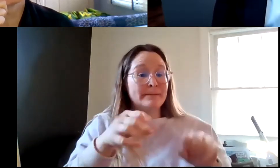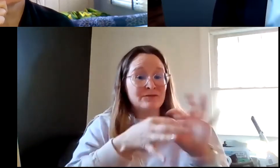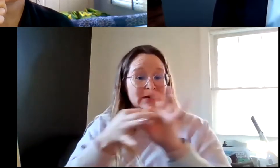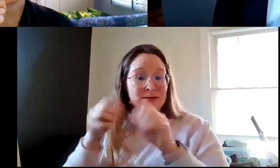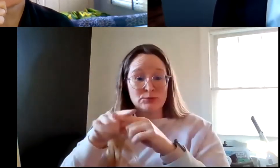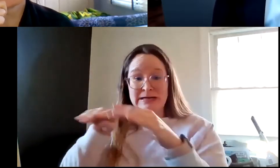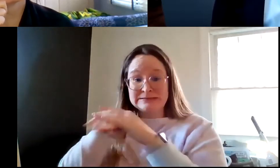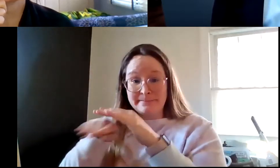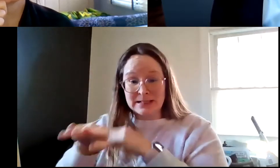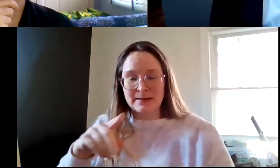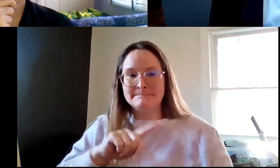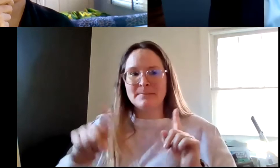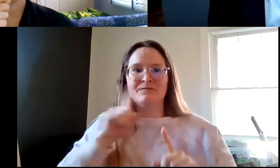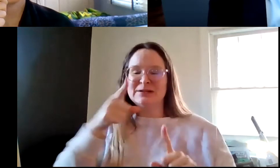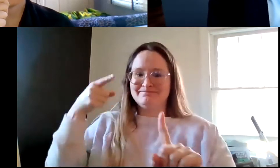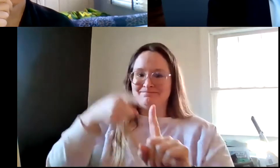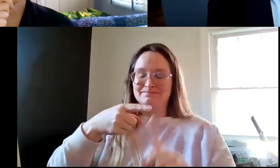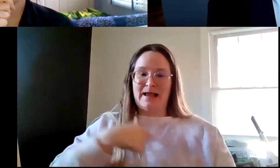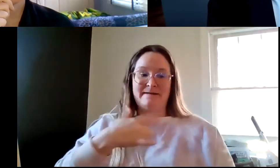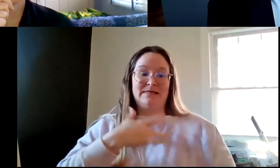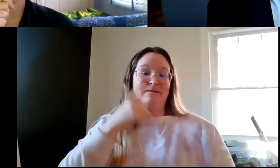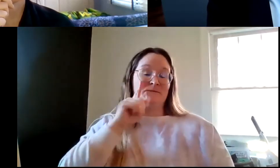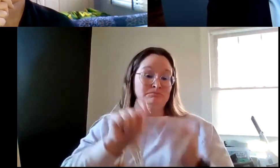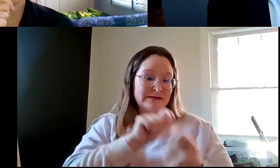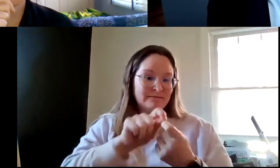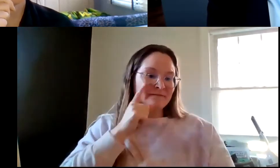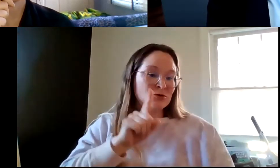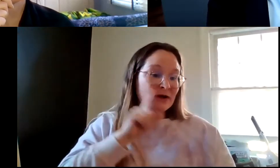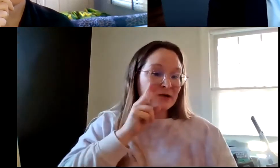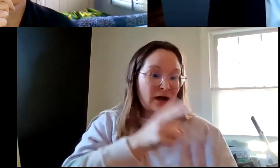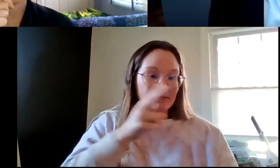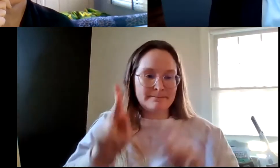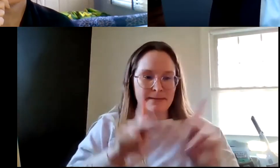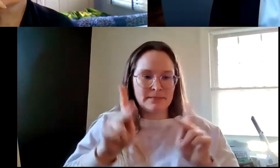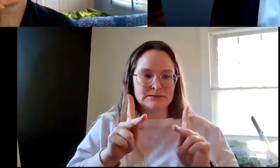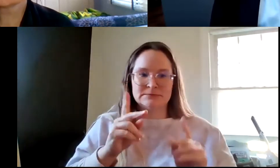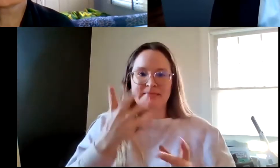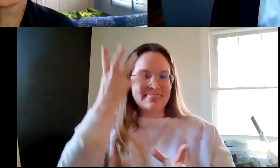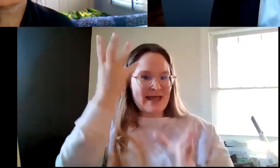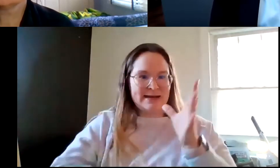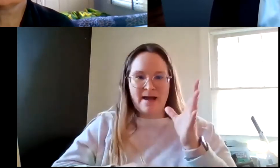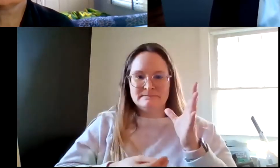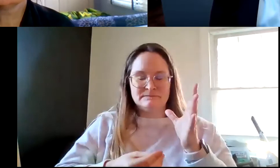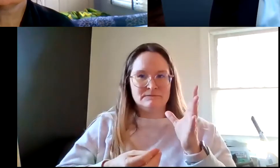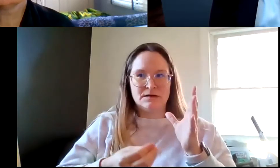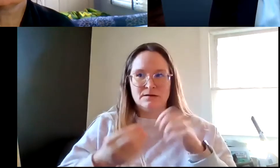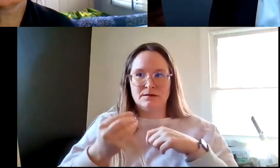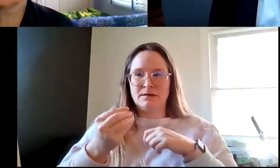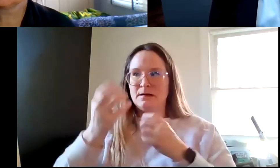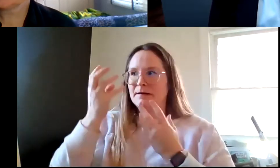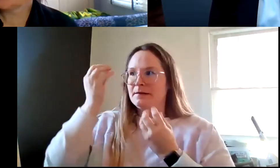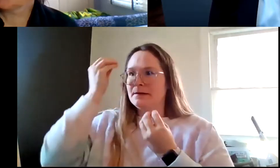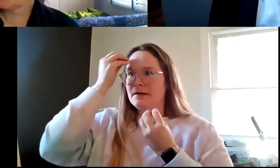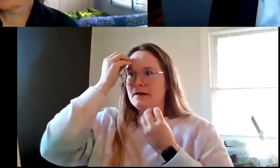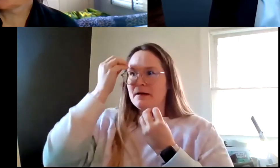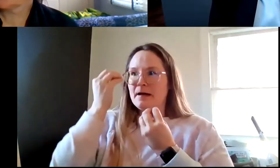person, because the people that are struggling with these barriers, they're vulnerable. And so specifically for the deaf and hard of hearing people, because